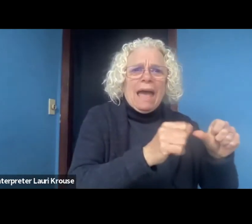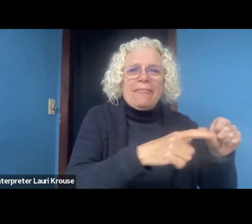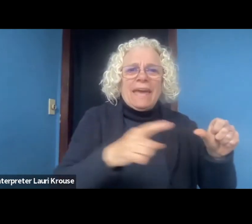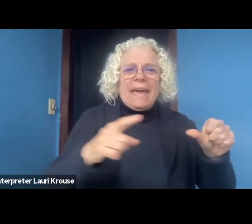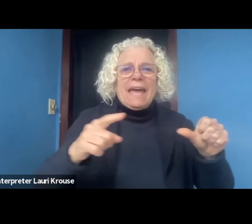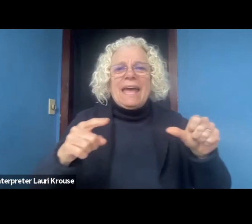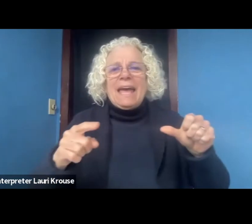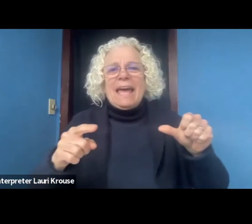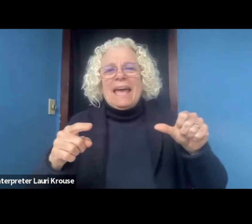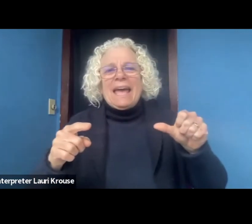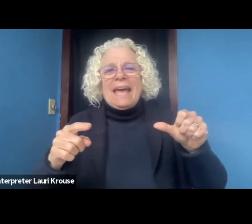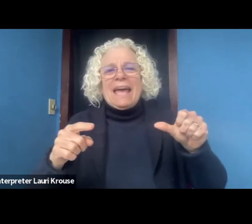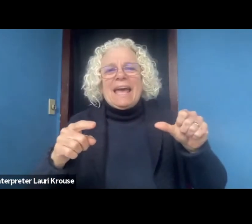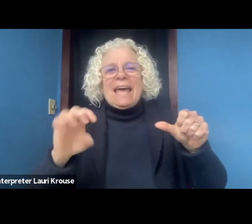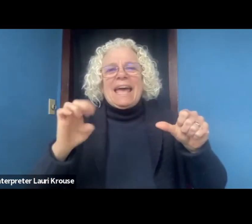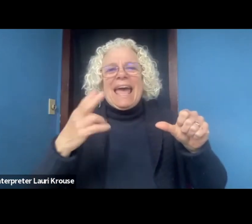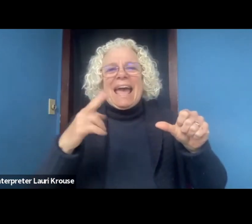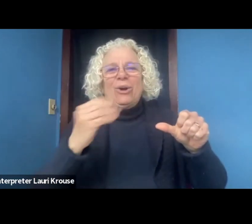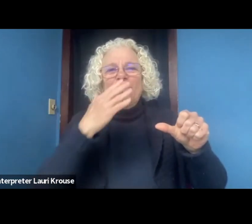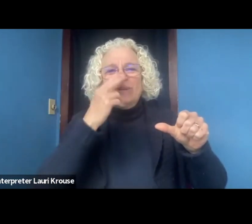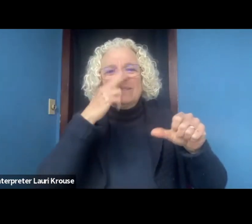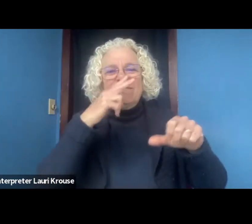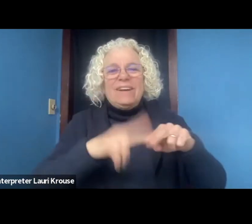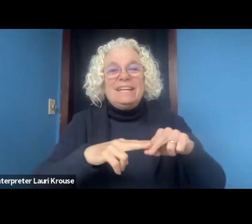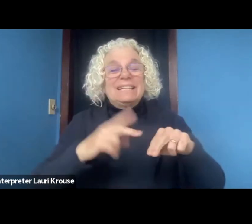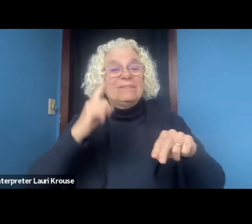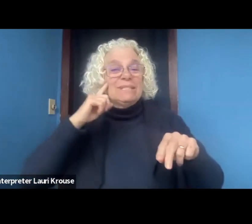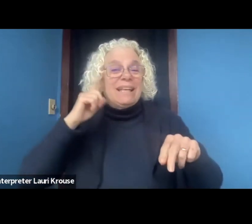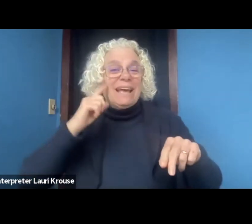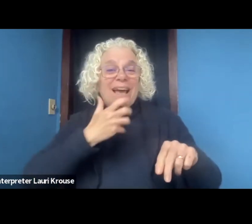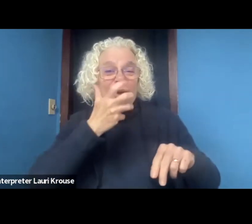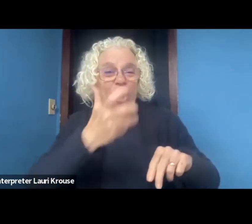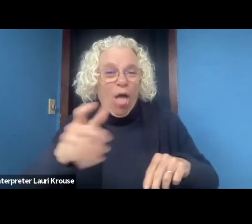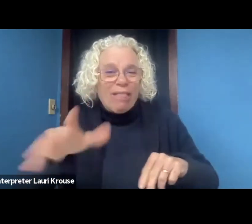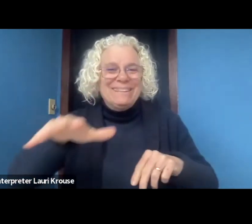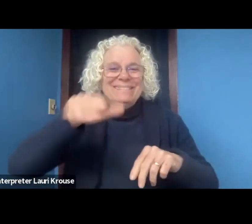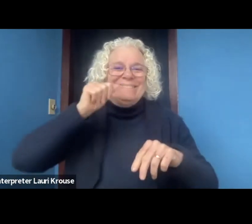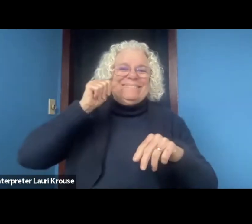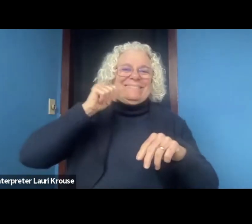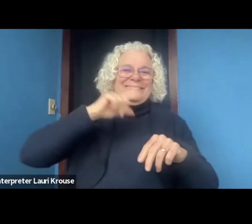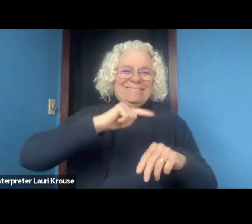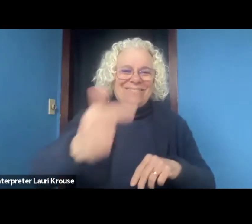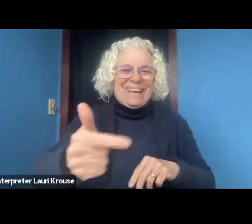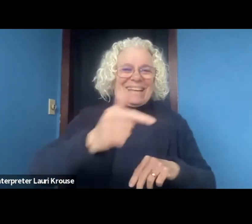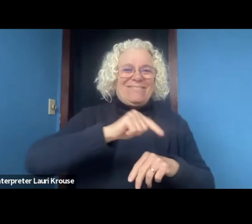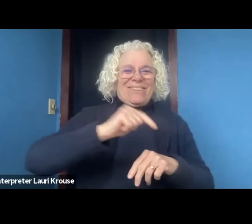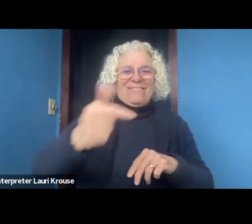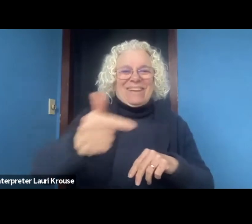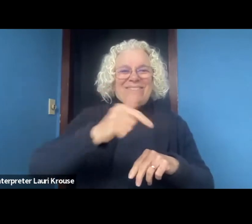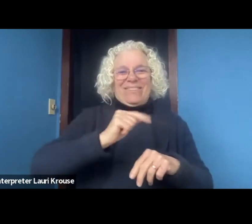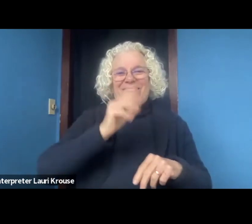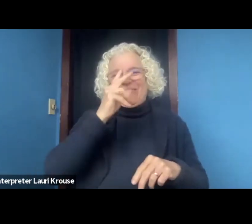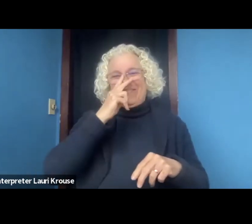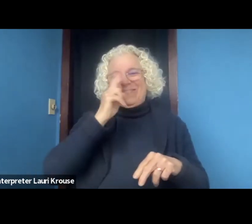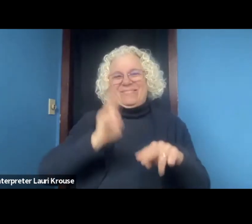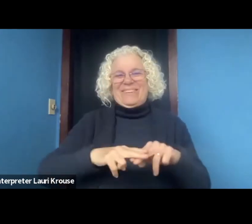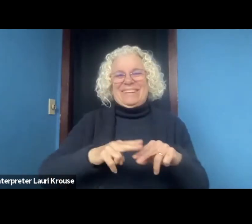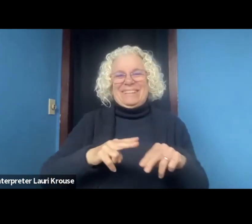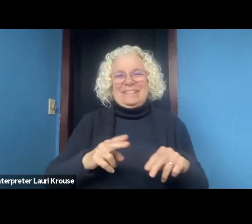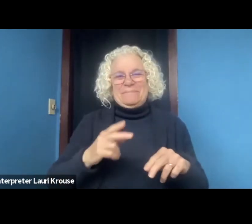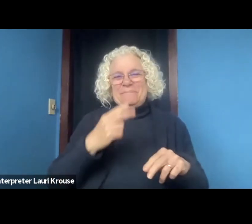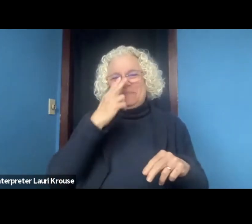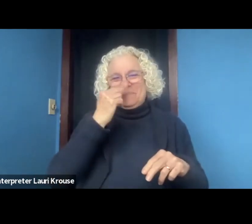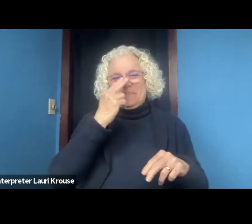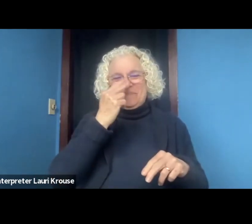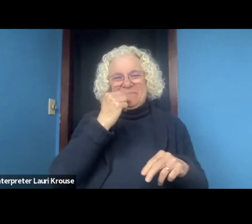Oh, yes, the echo worked well. So we had call and response too. So wonderful. Excellent job. Thank